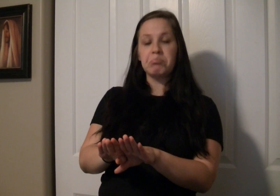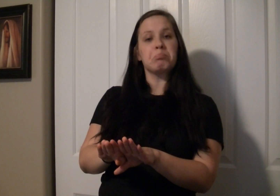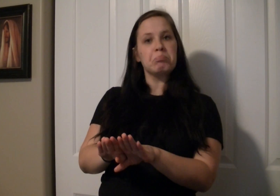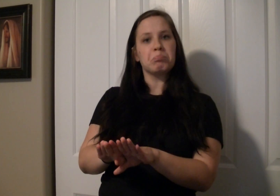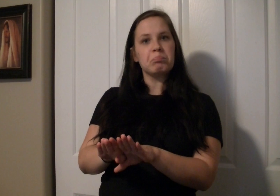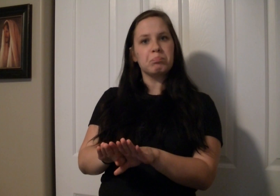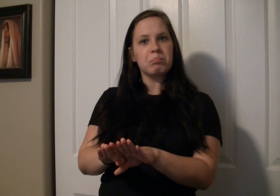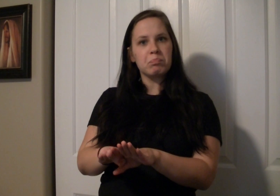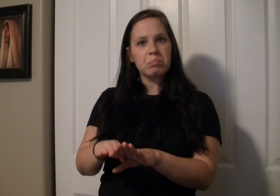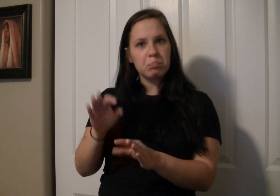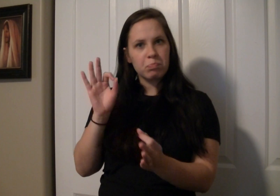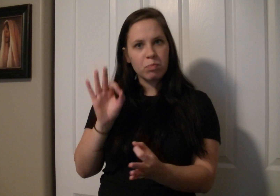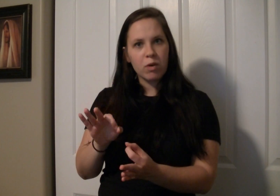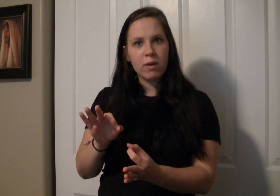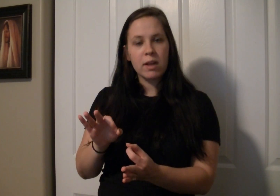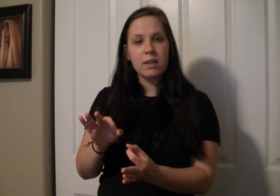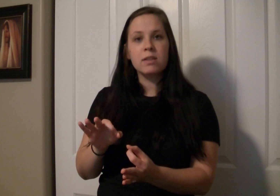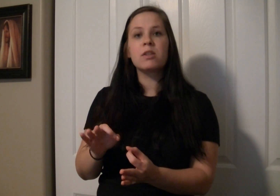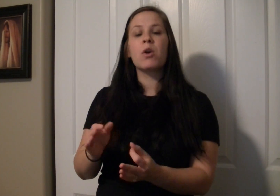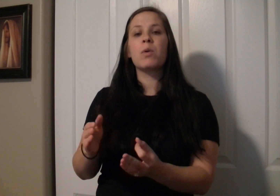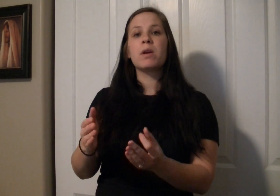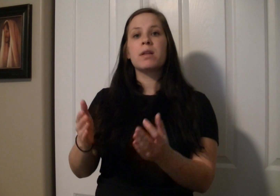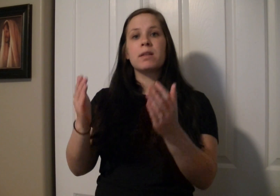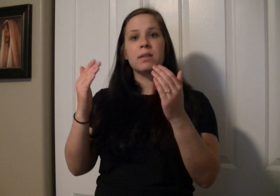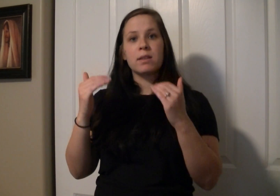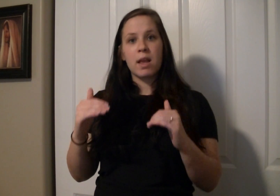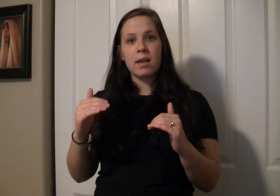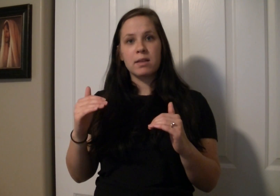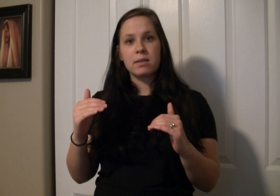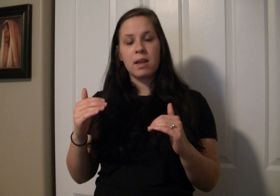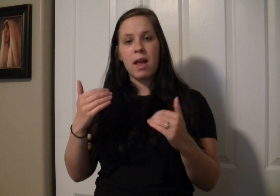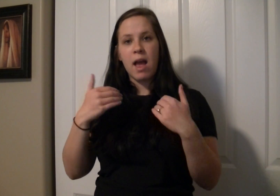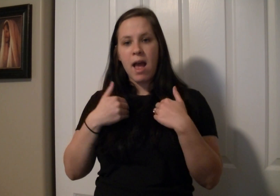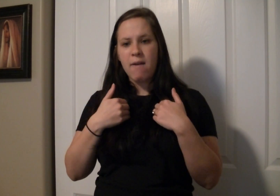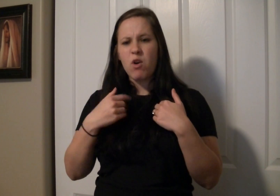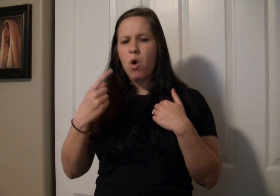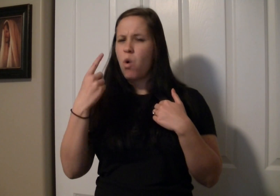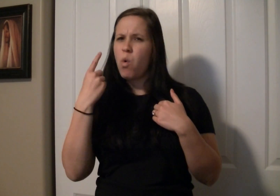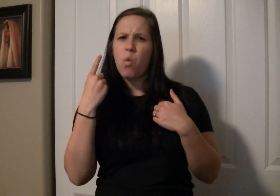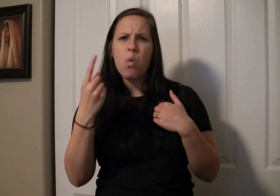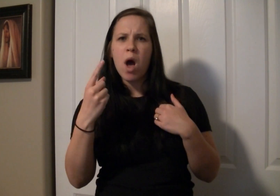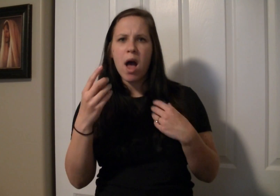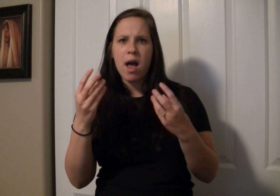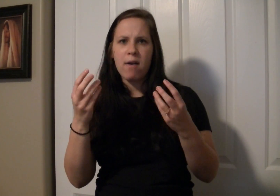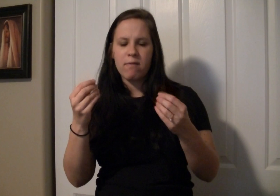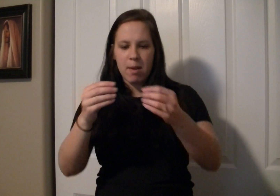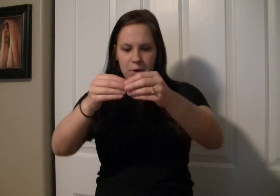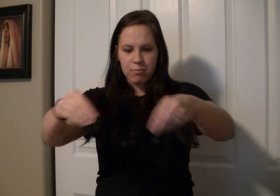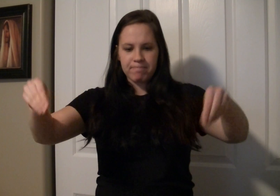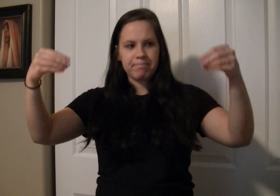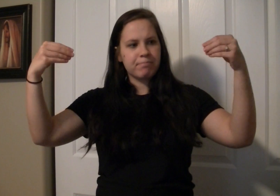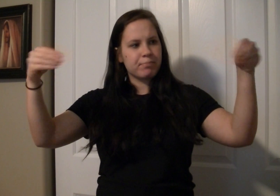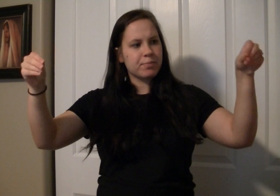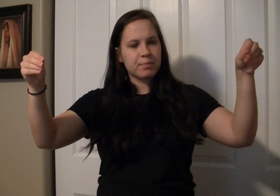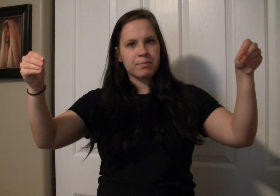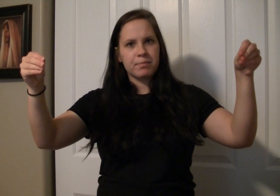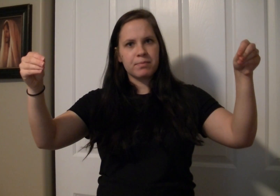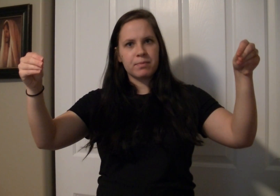this one piece of fabric, the back part of your dress, you're going to take it and you're going to lift